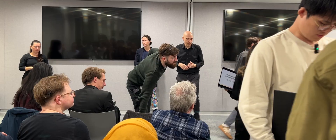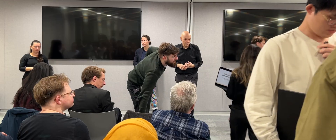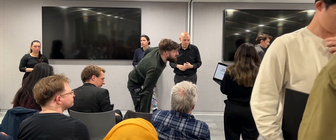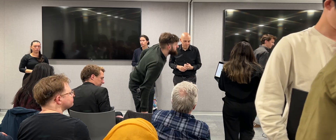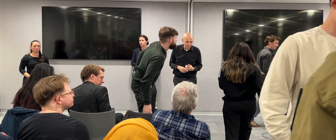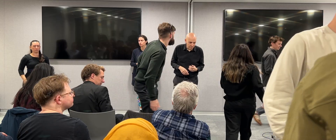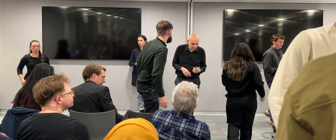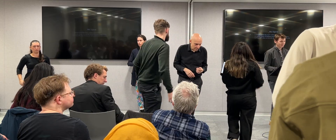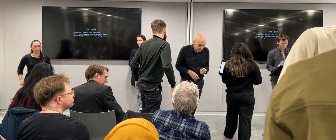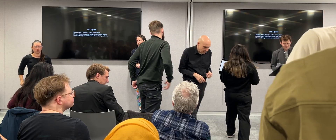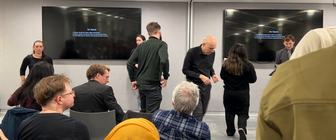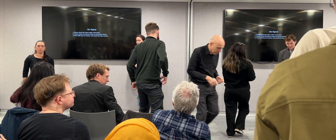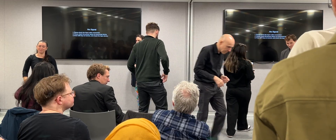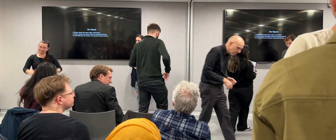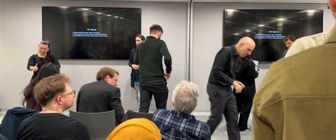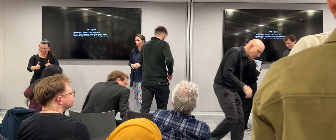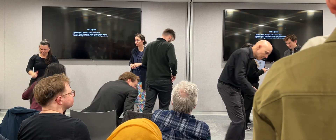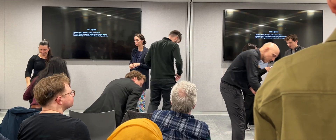Oh.